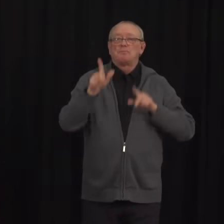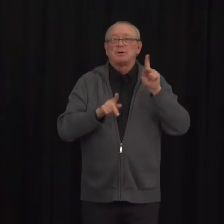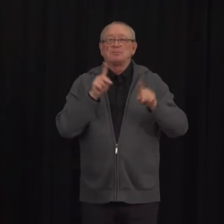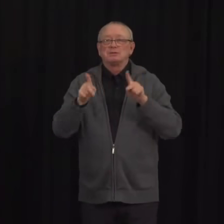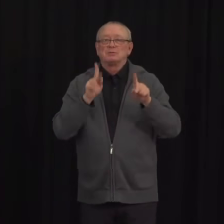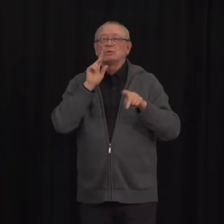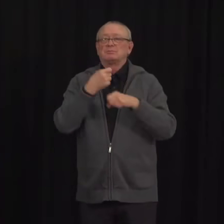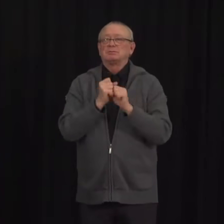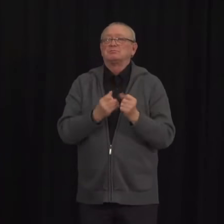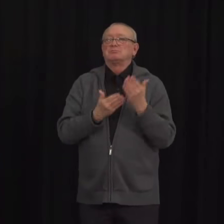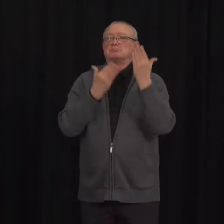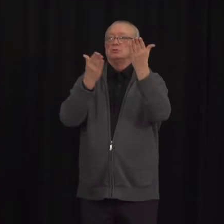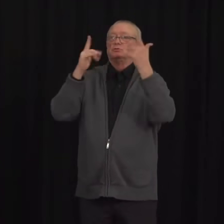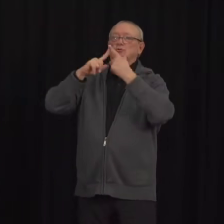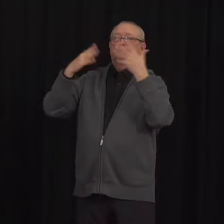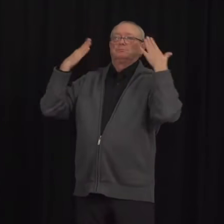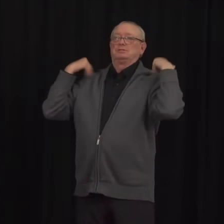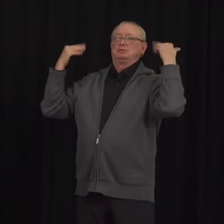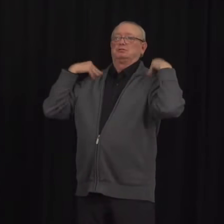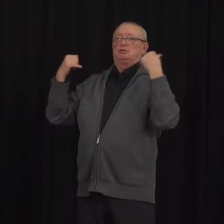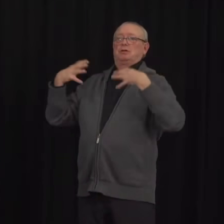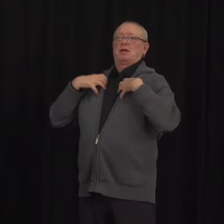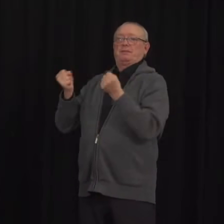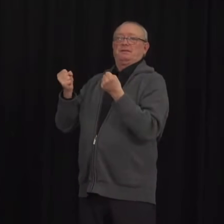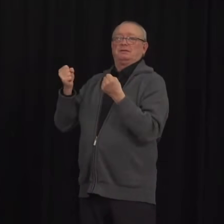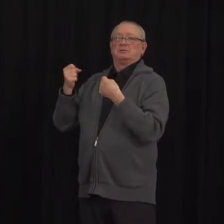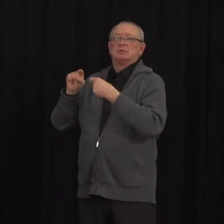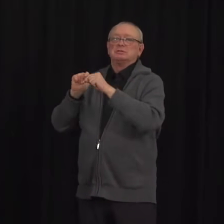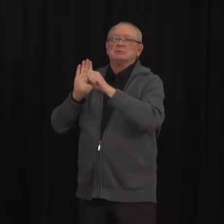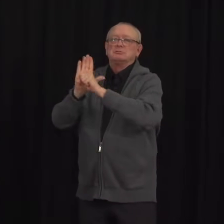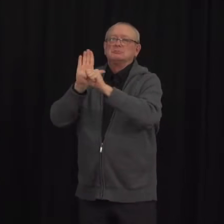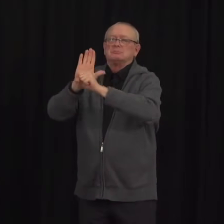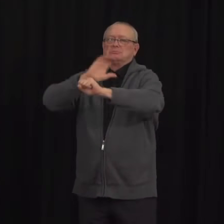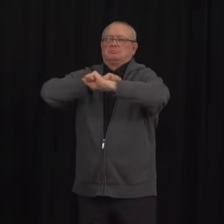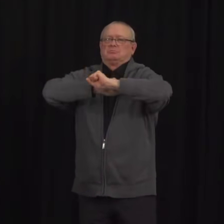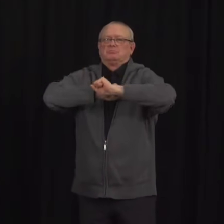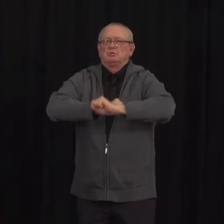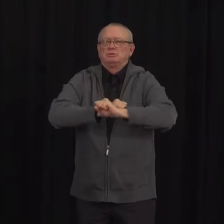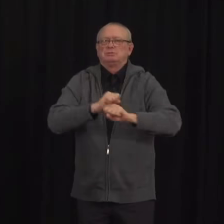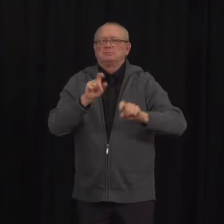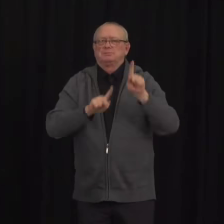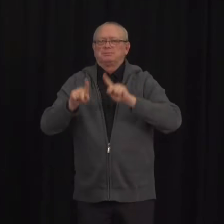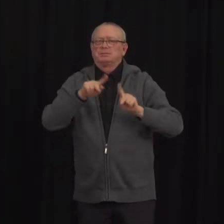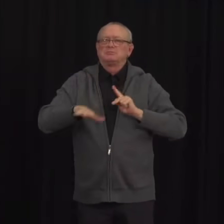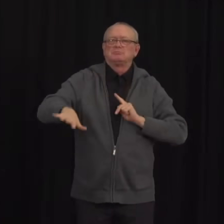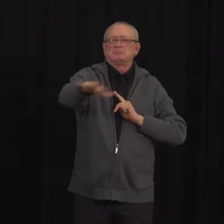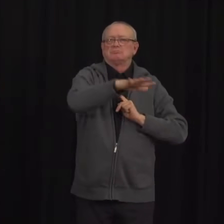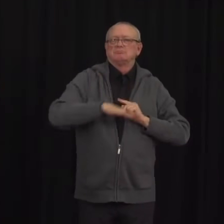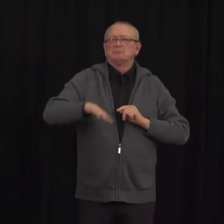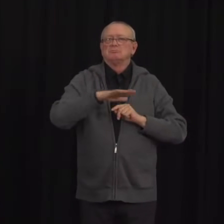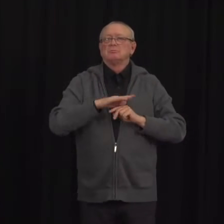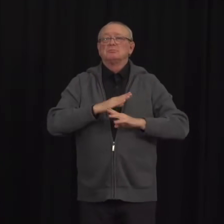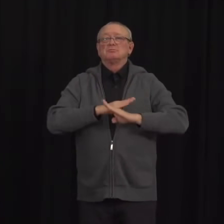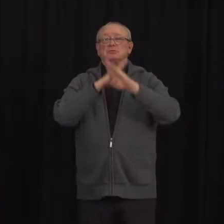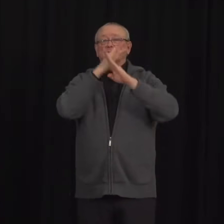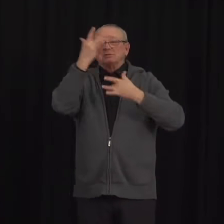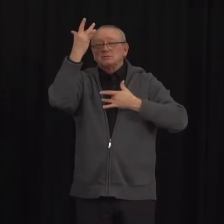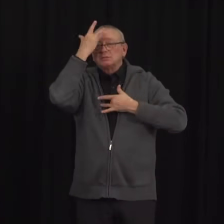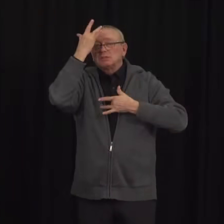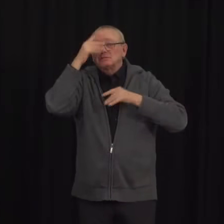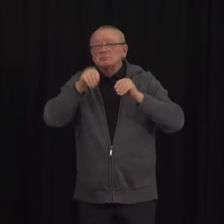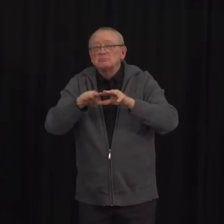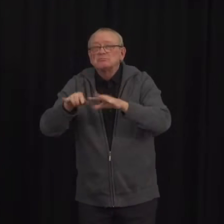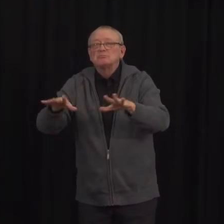Minister of Health to promote and protect the health of the population and to prevent disease and injury. So the